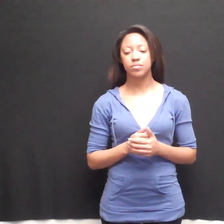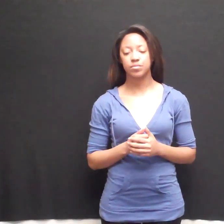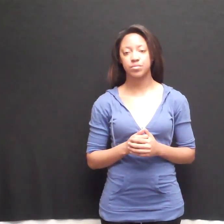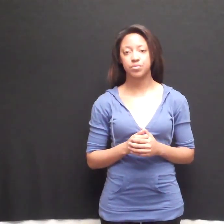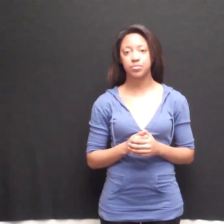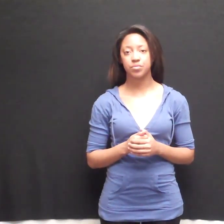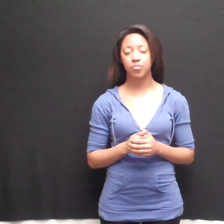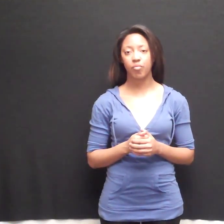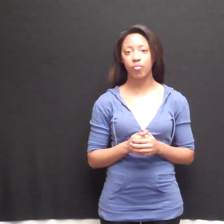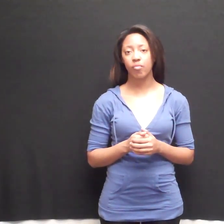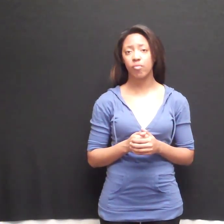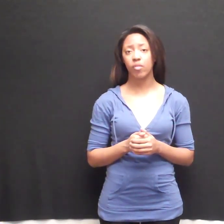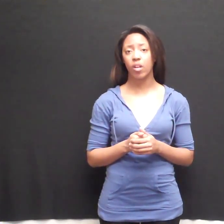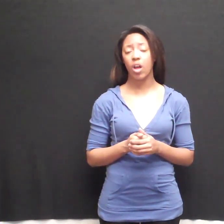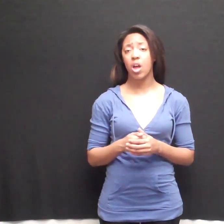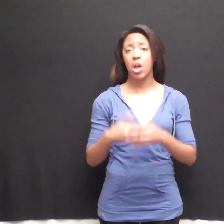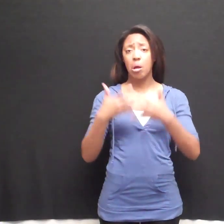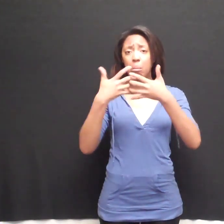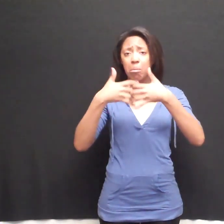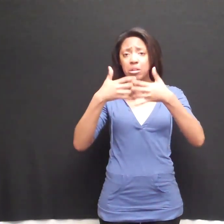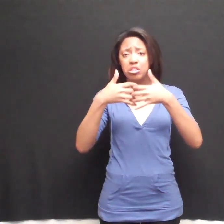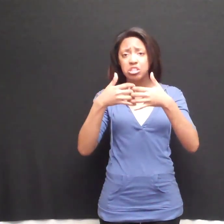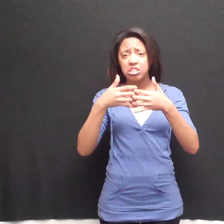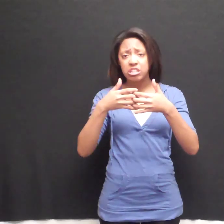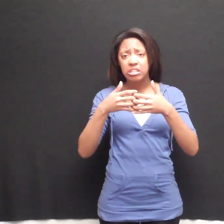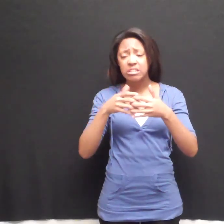The same machines, the same surroundings,